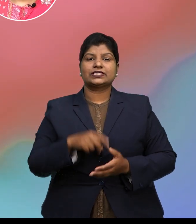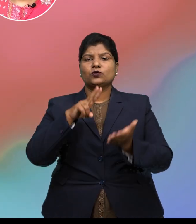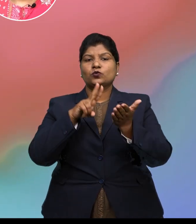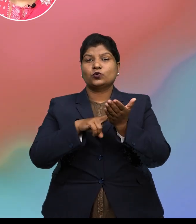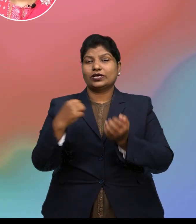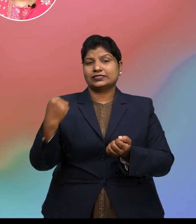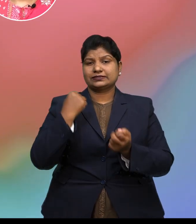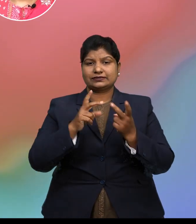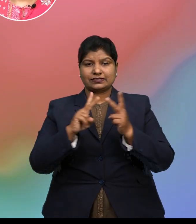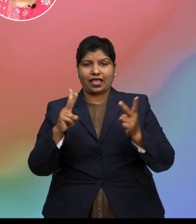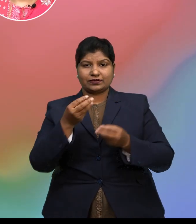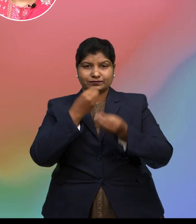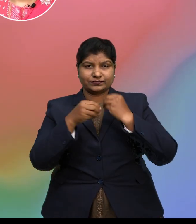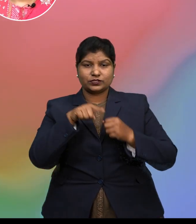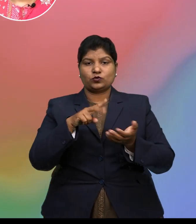nutrients